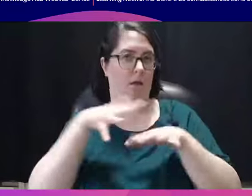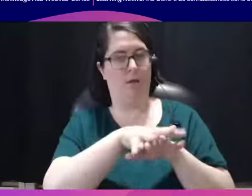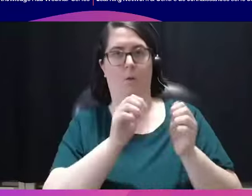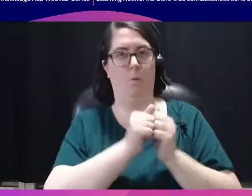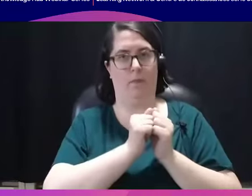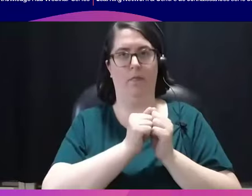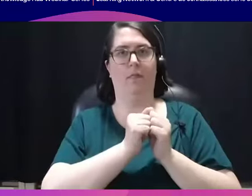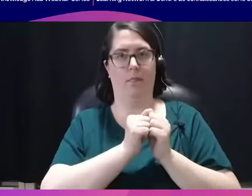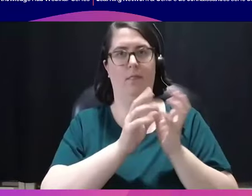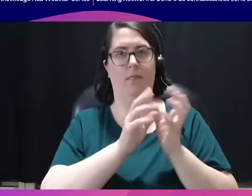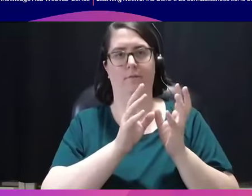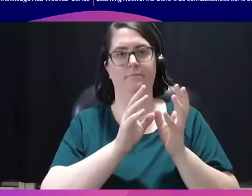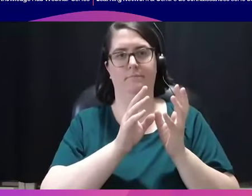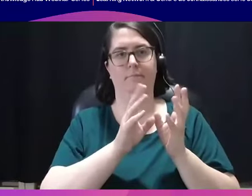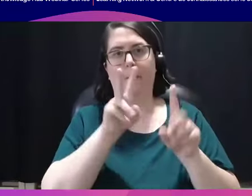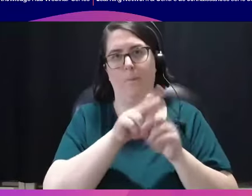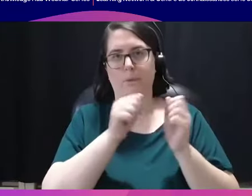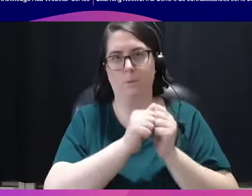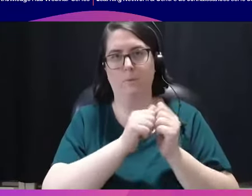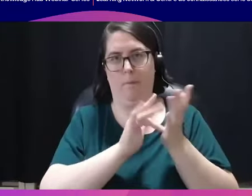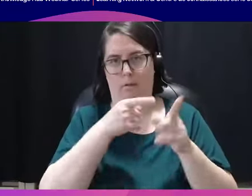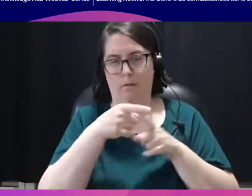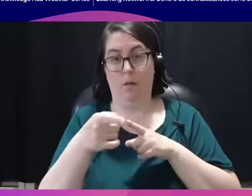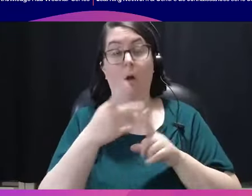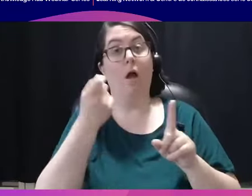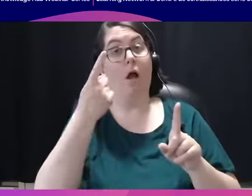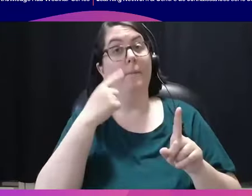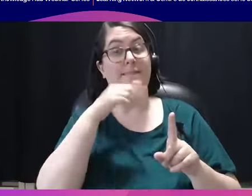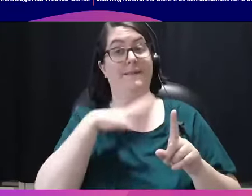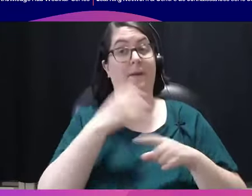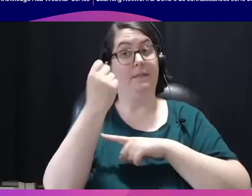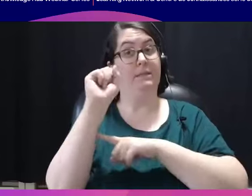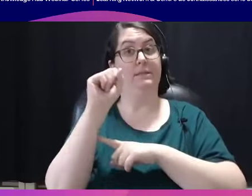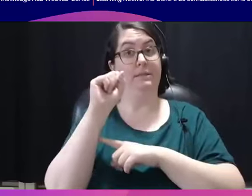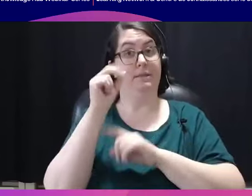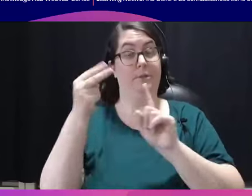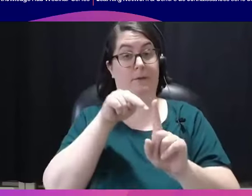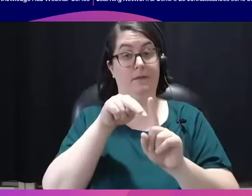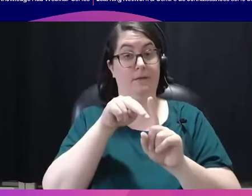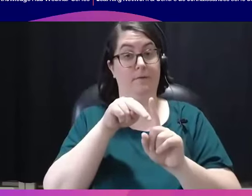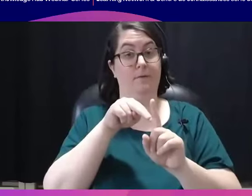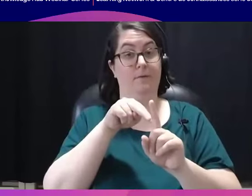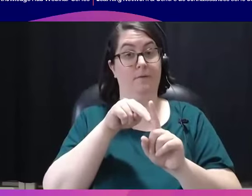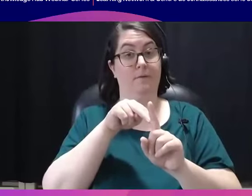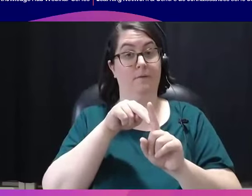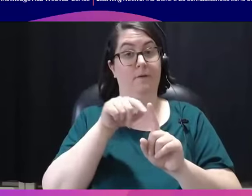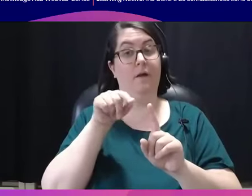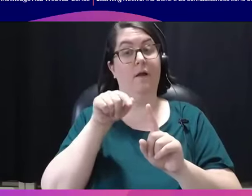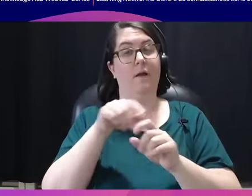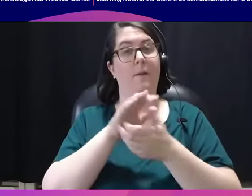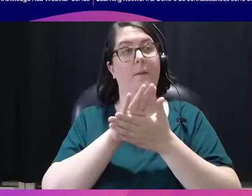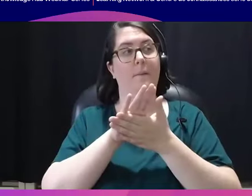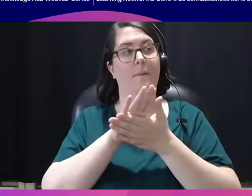sessions because clinical sessions, according to feminist perspectives, are a microcosm of larger